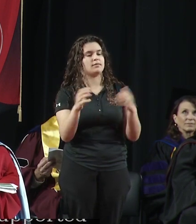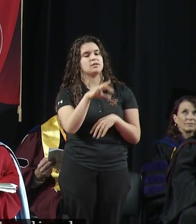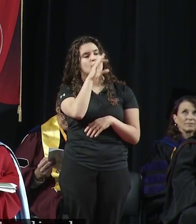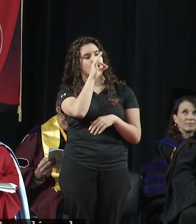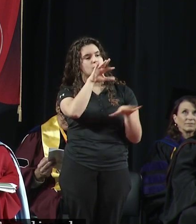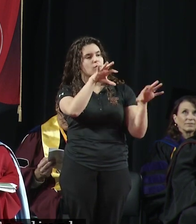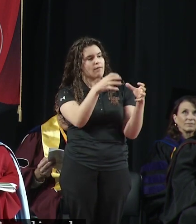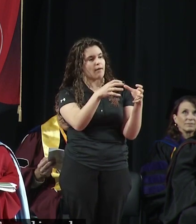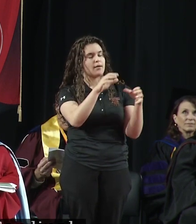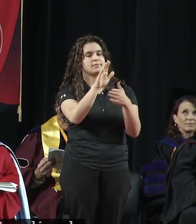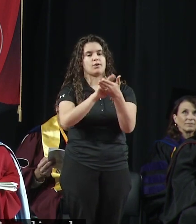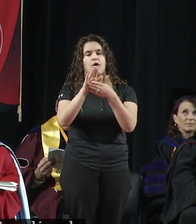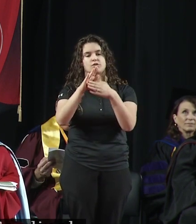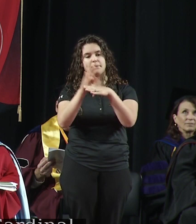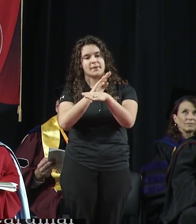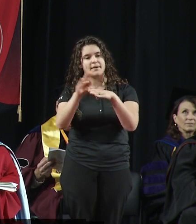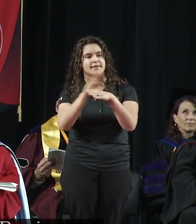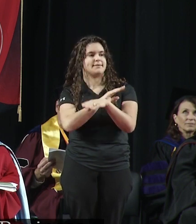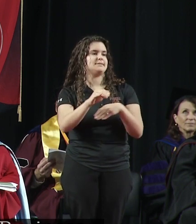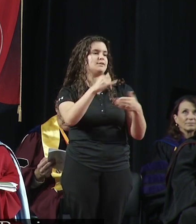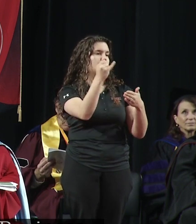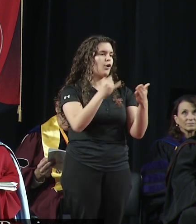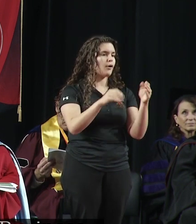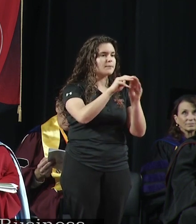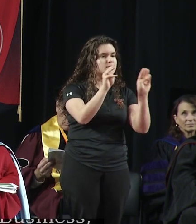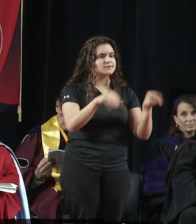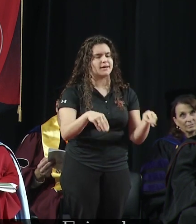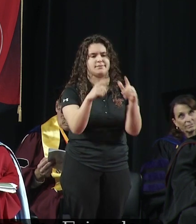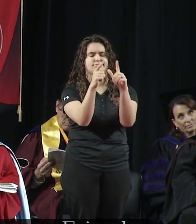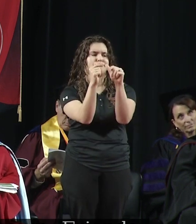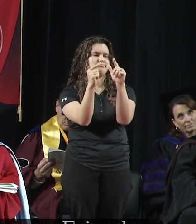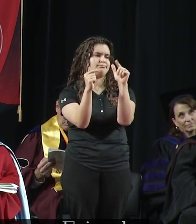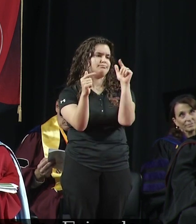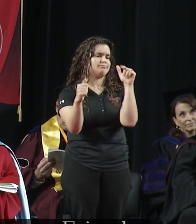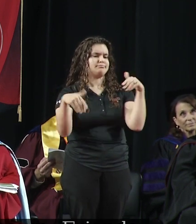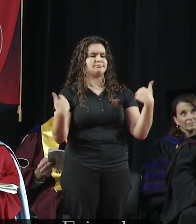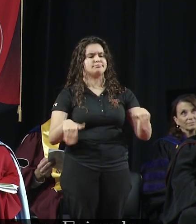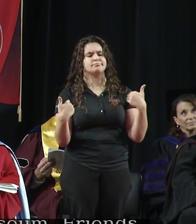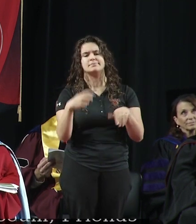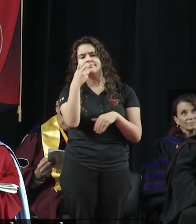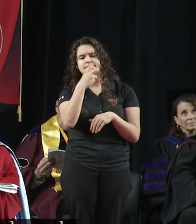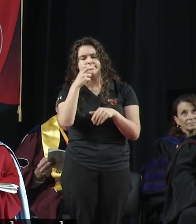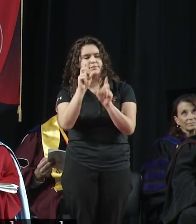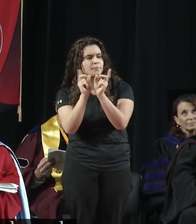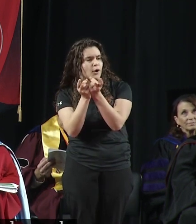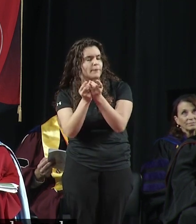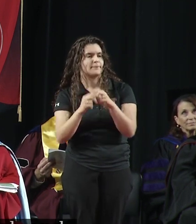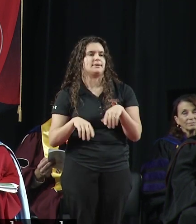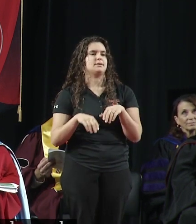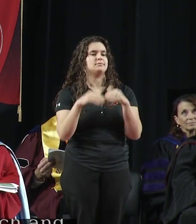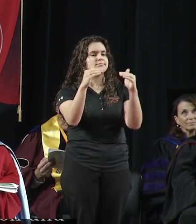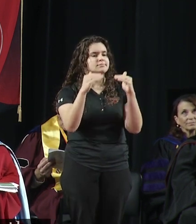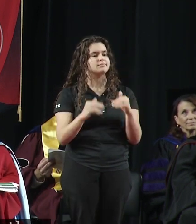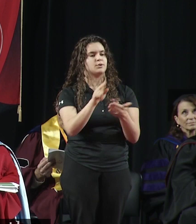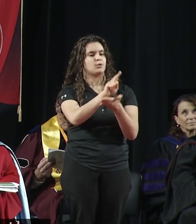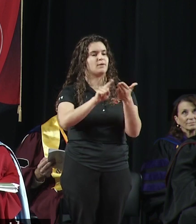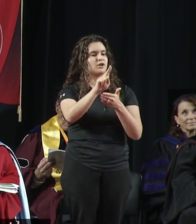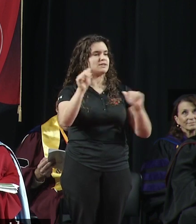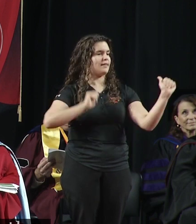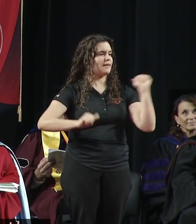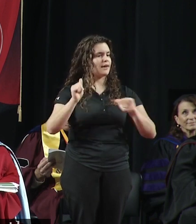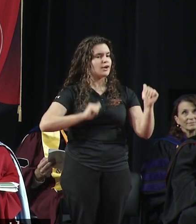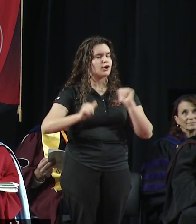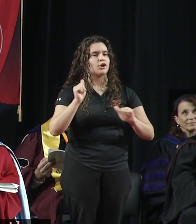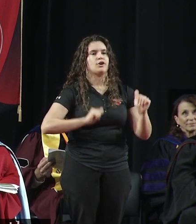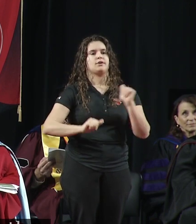Club, College of Business, Dishman Art Museum, Friends of the Arts, Speech and Hearing Department, the University Theater,